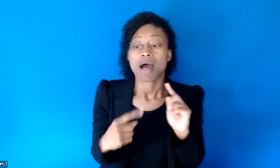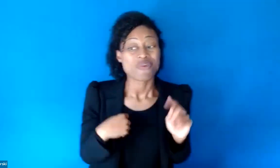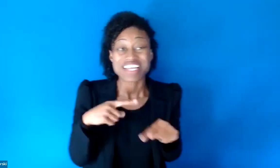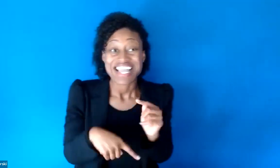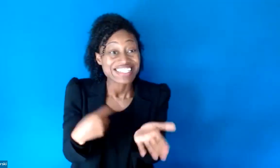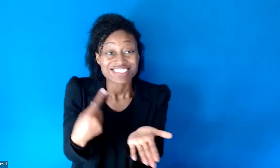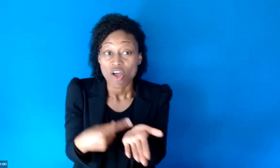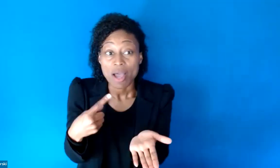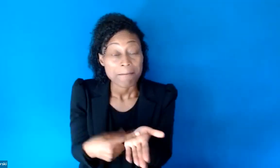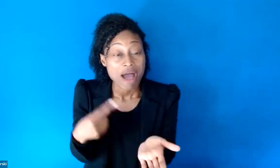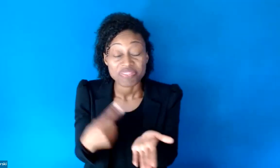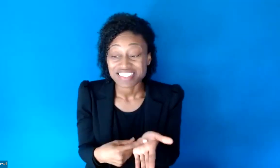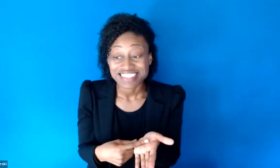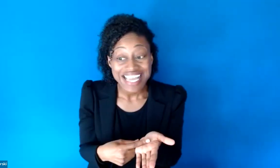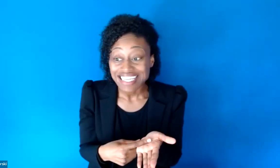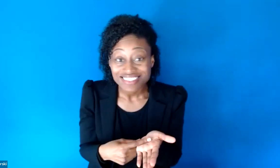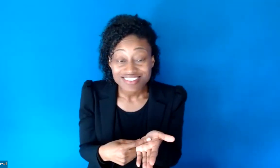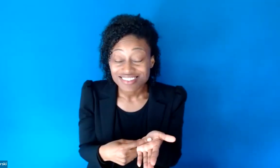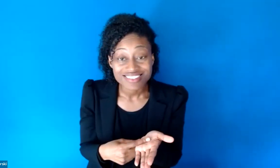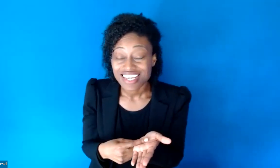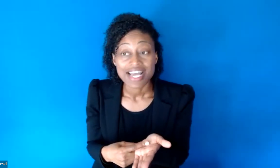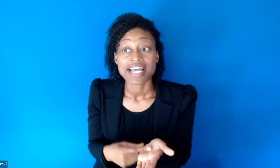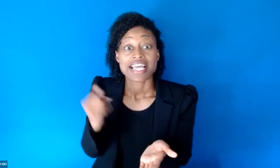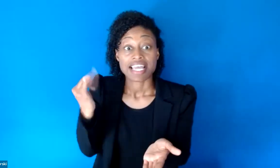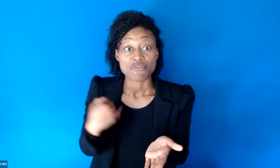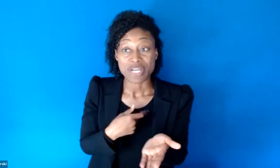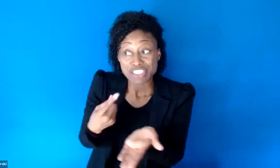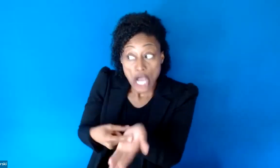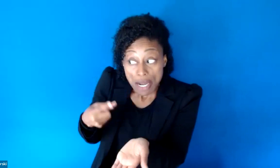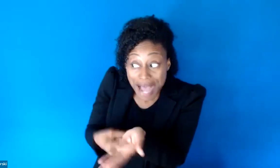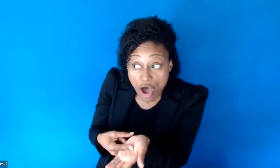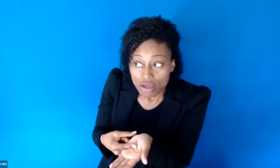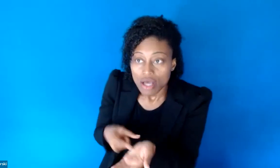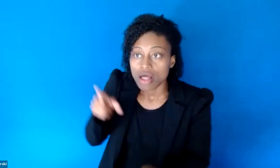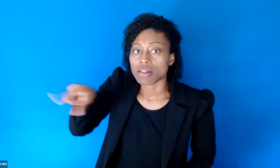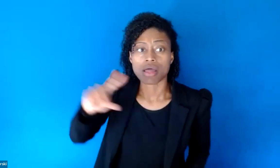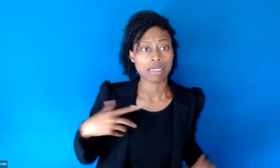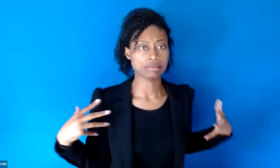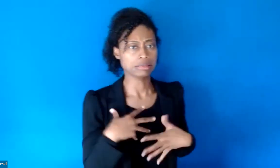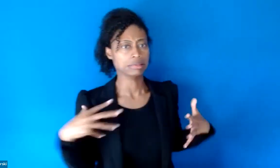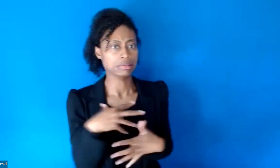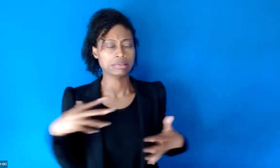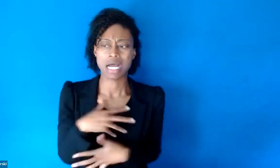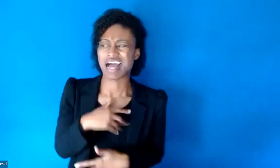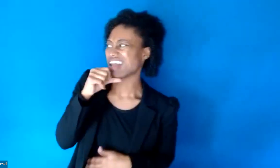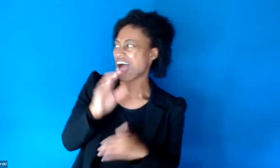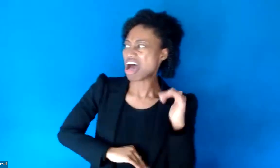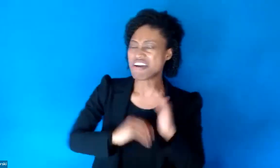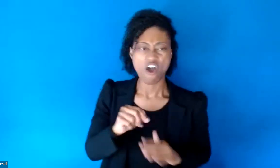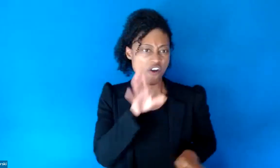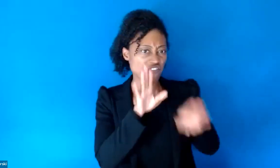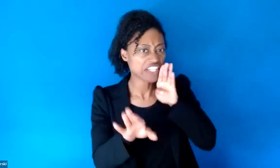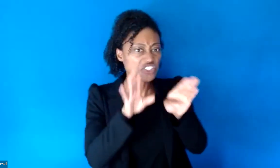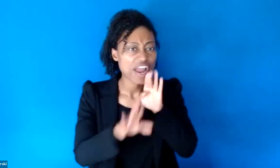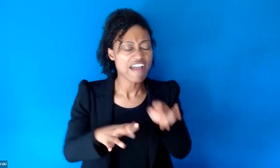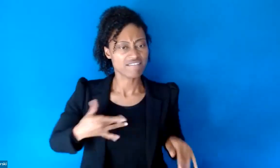We can't talk about these things, right? Because if we do, it gets people scared, or it gets people frustrated, or